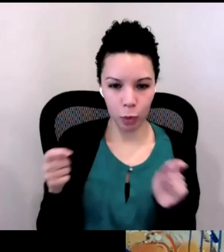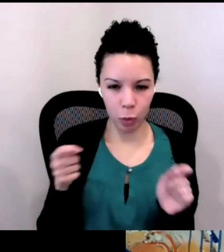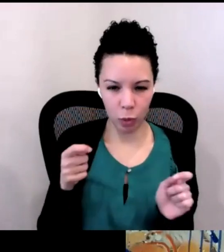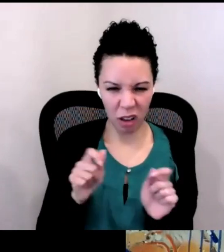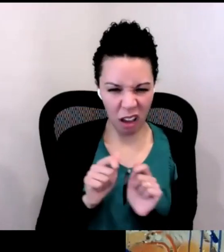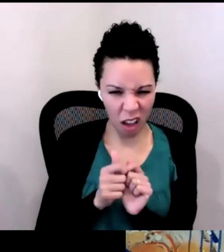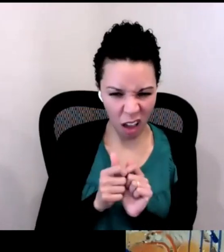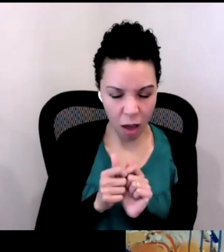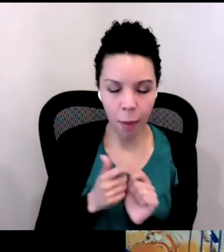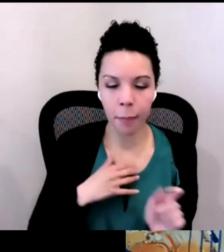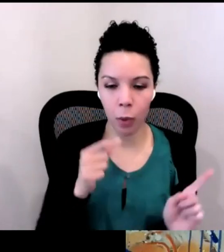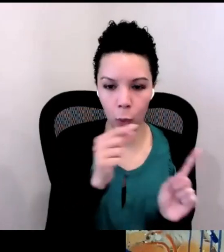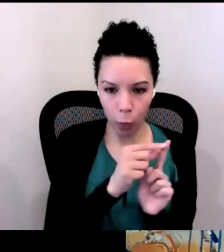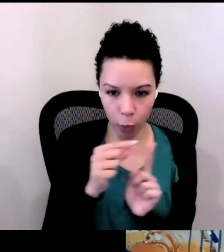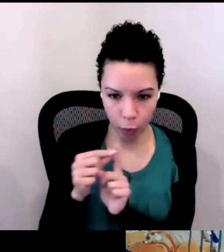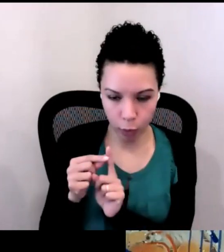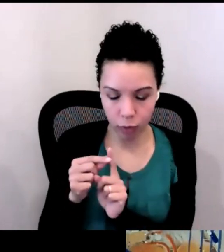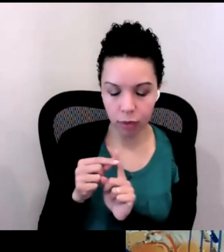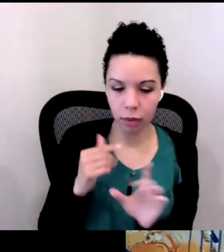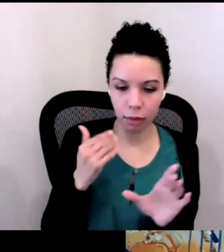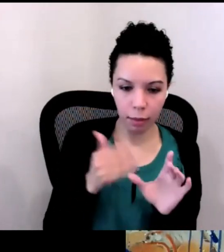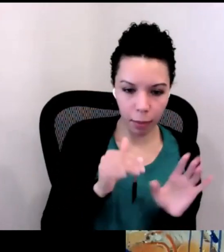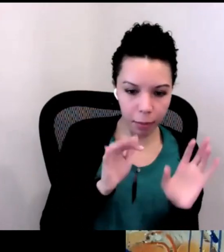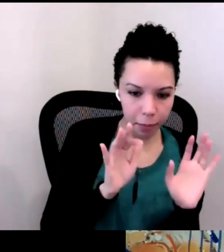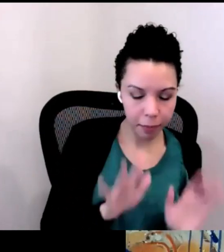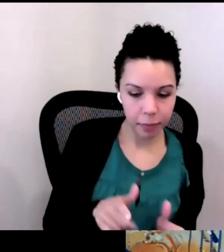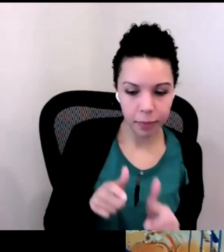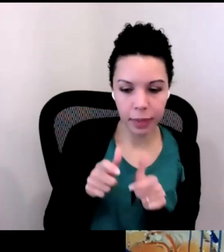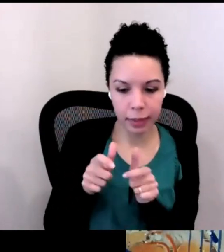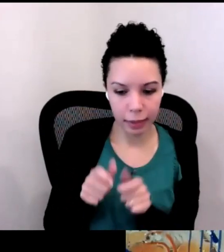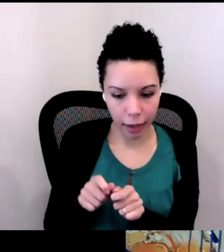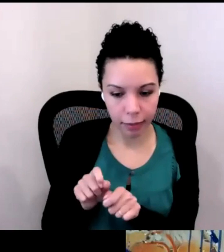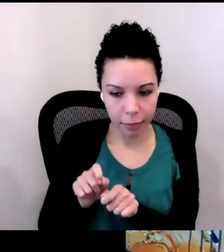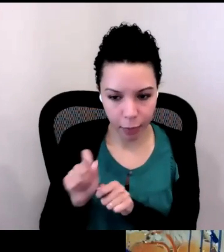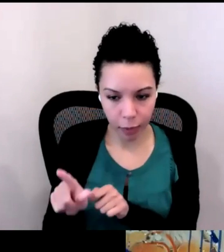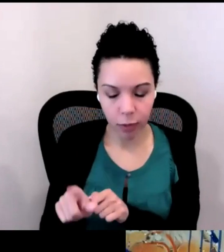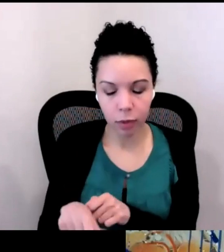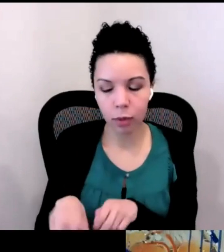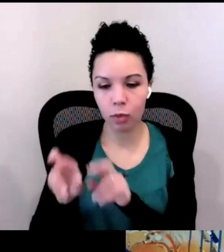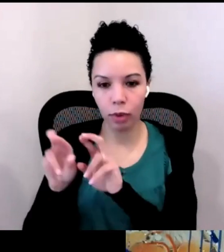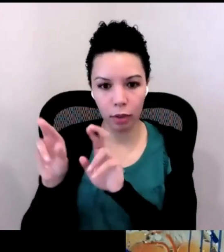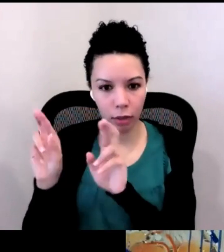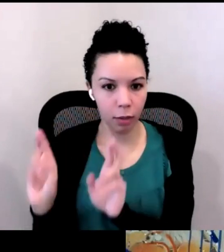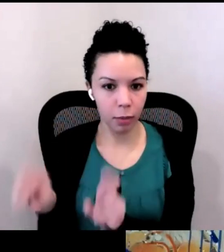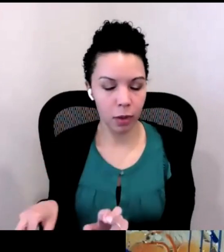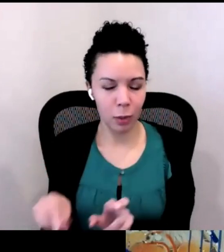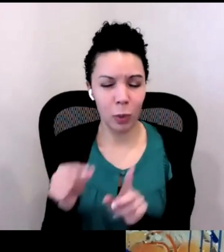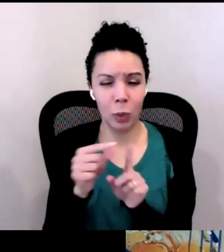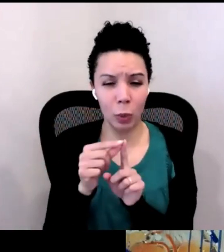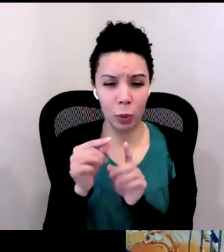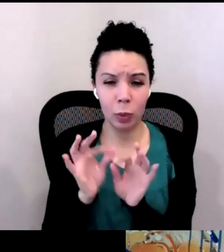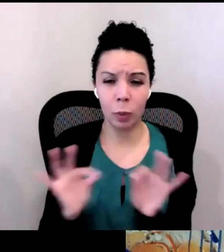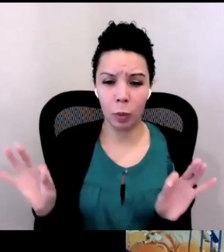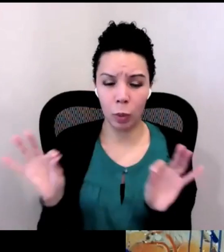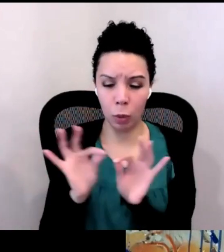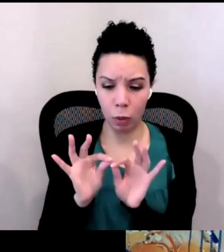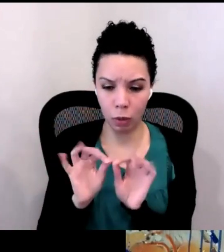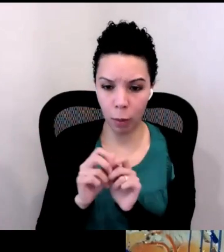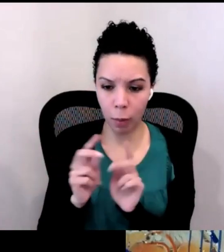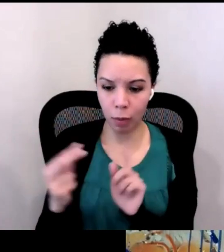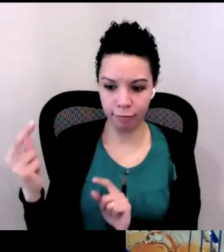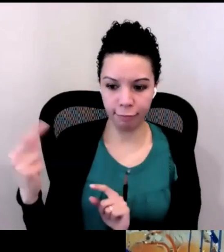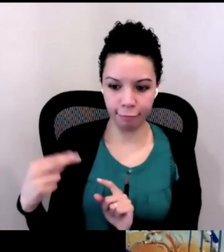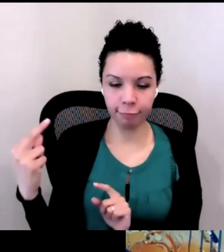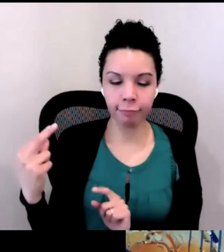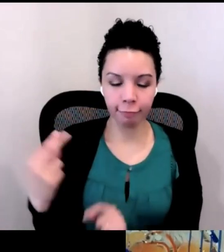words, in our emails, in our text messages, in our resume. Our words are how we are judged. And